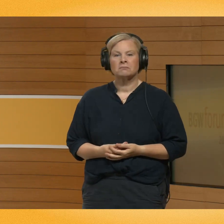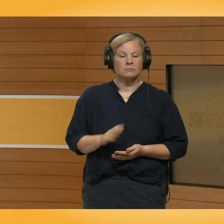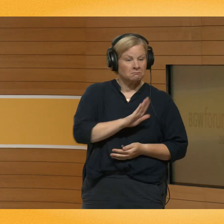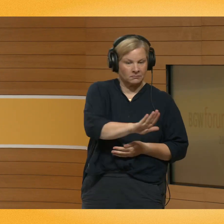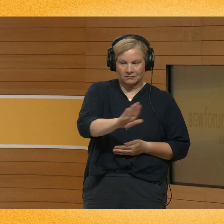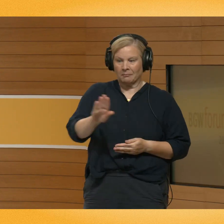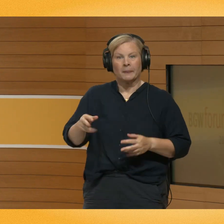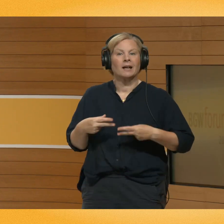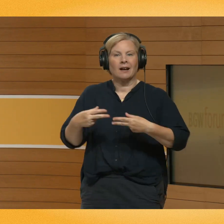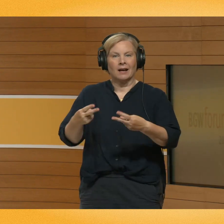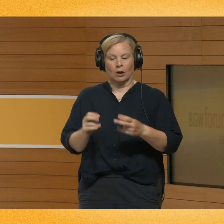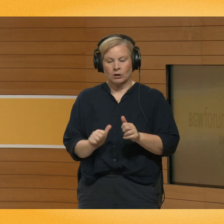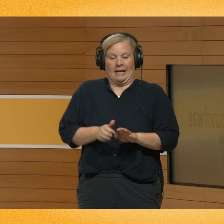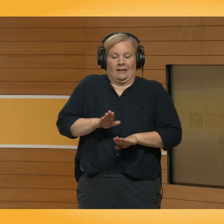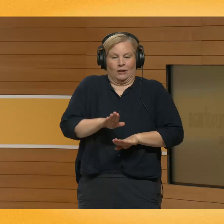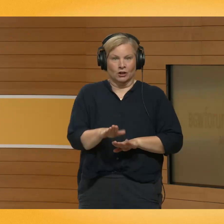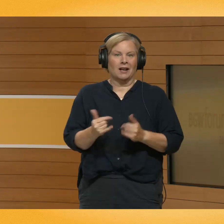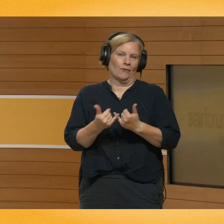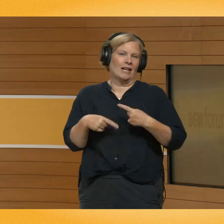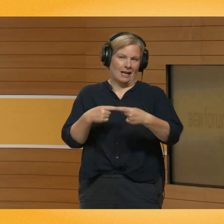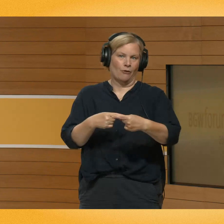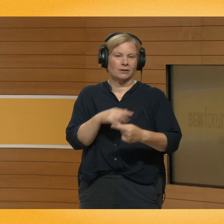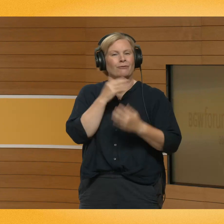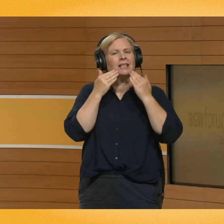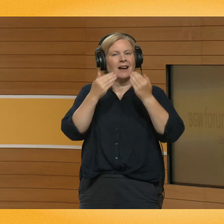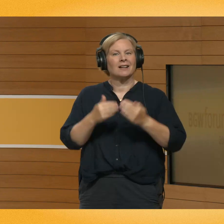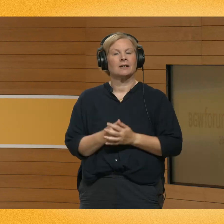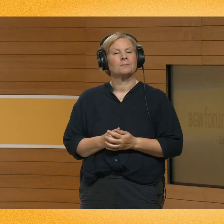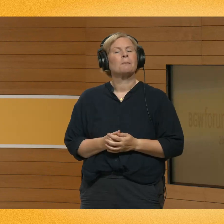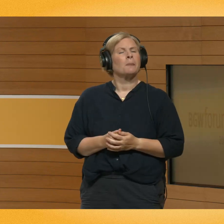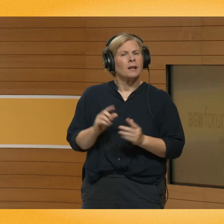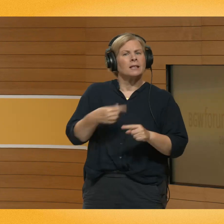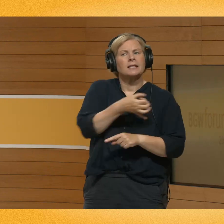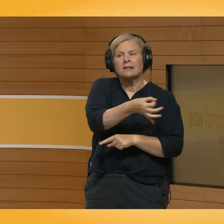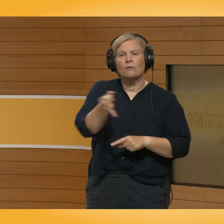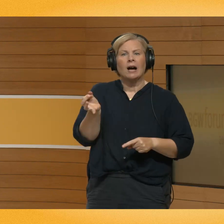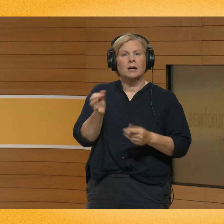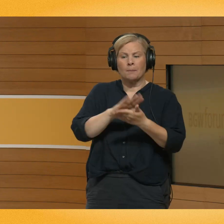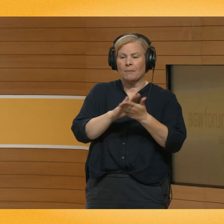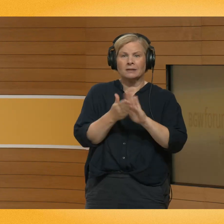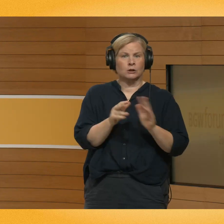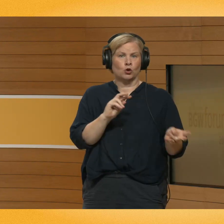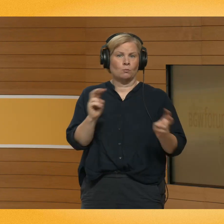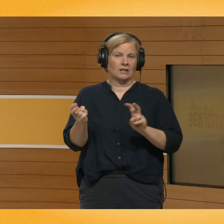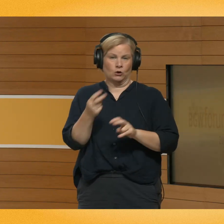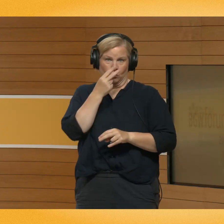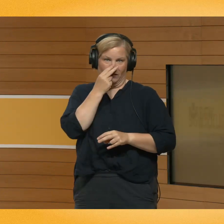Now I think it would be very interesting to see, okay, how does it really look in practice? What kind of activities does it